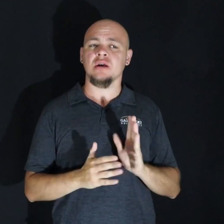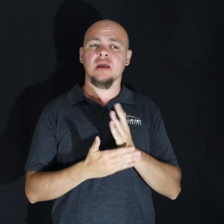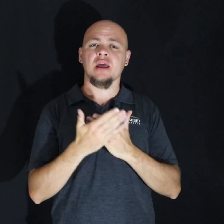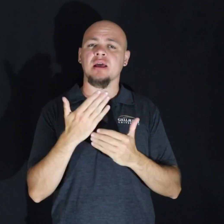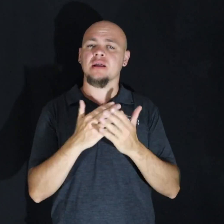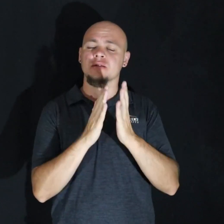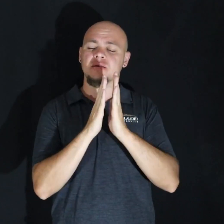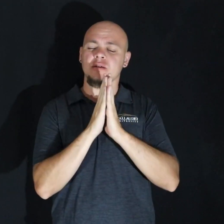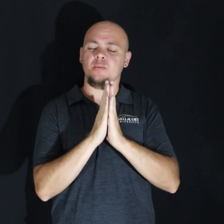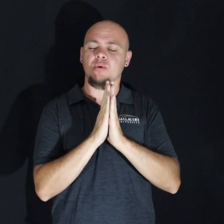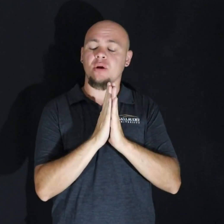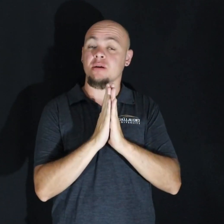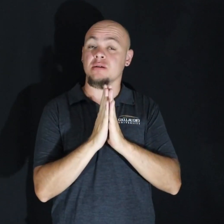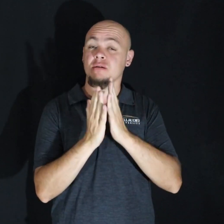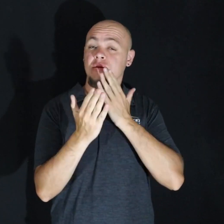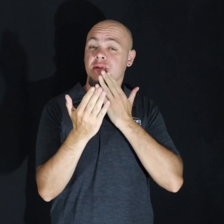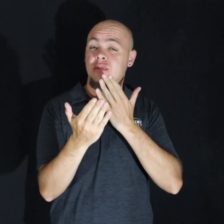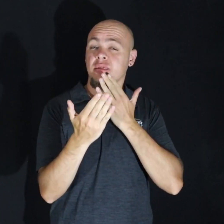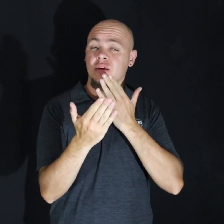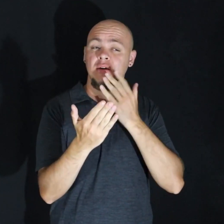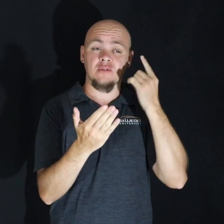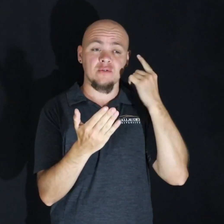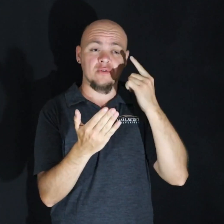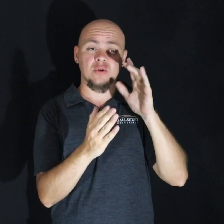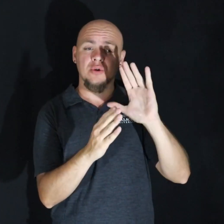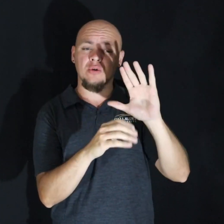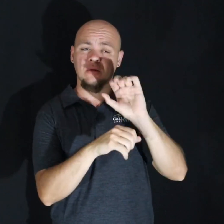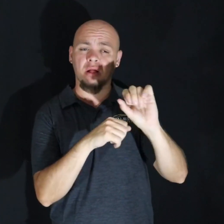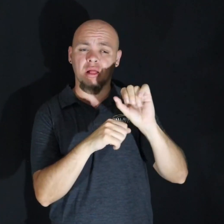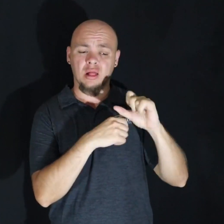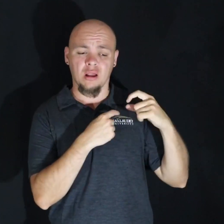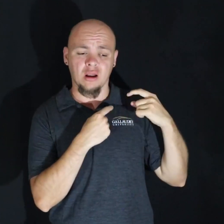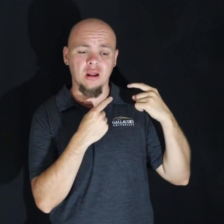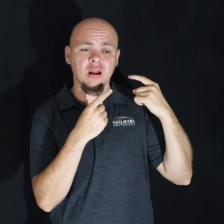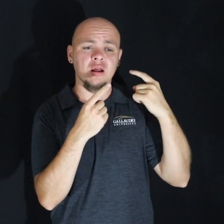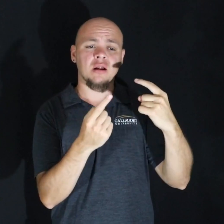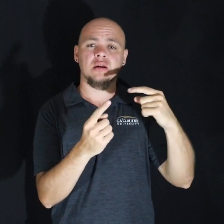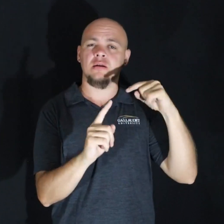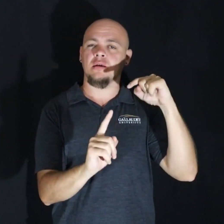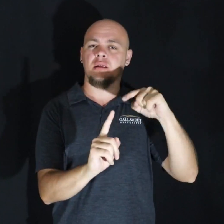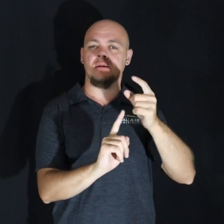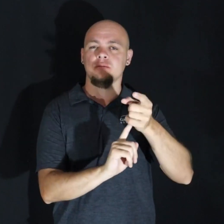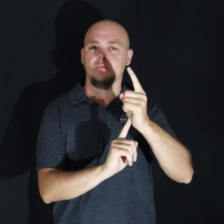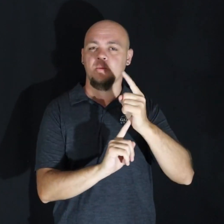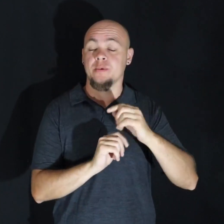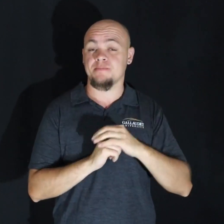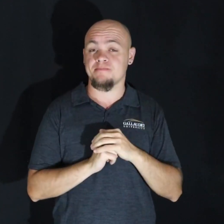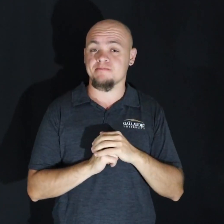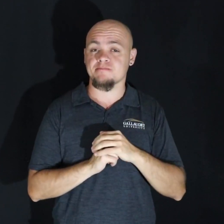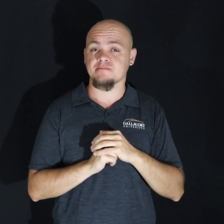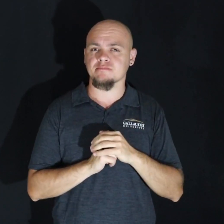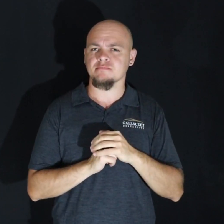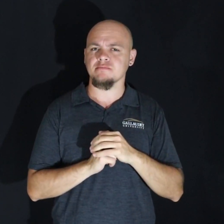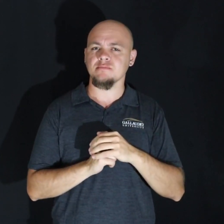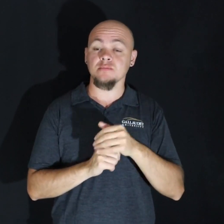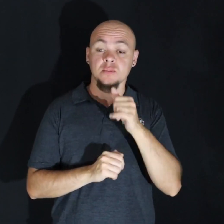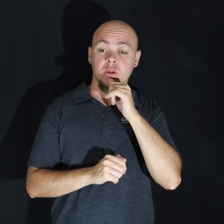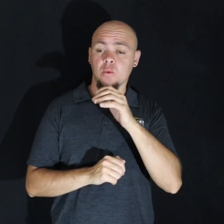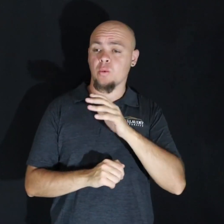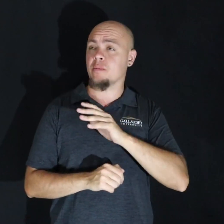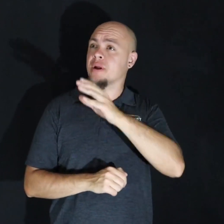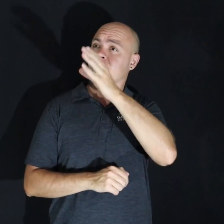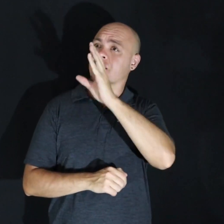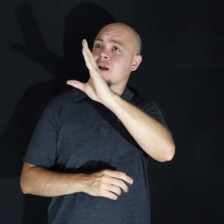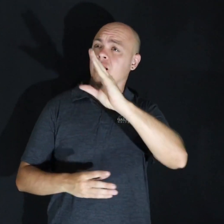pose and thank yourself for how hard you have worked to get here to this moment. Divine woman,